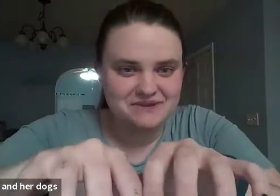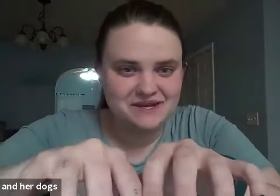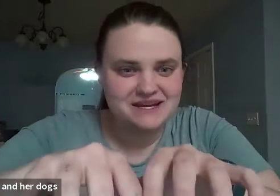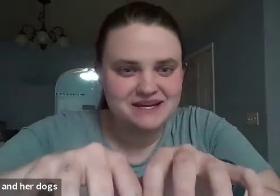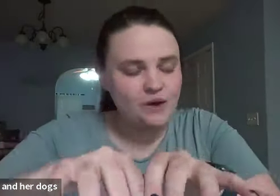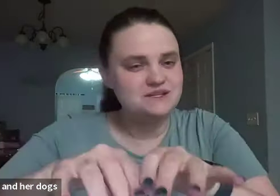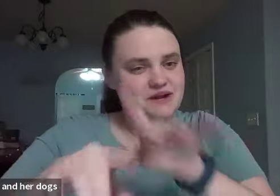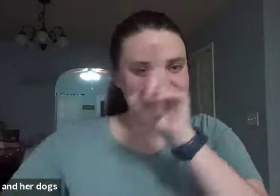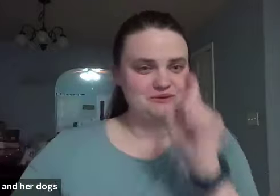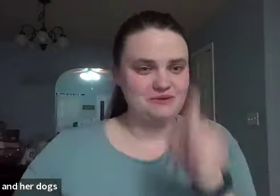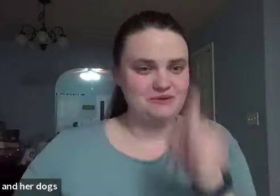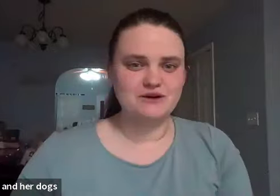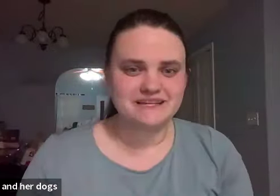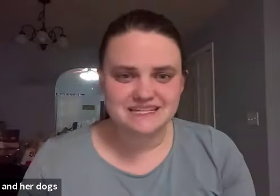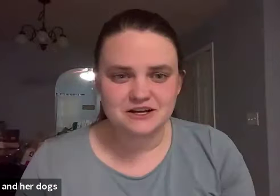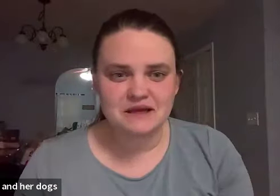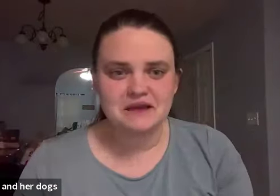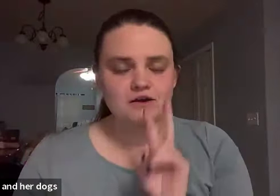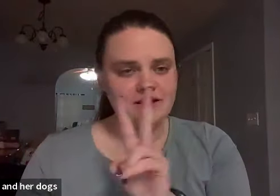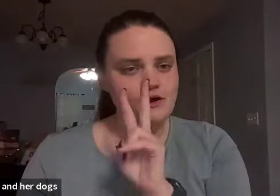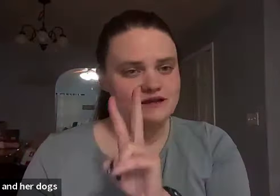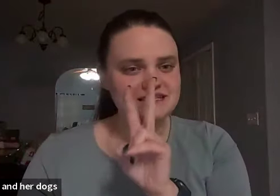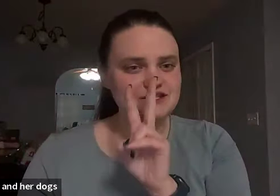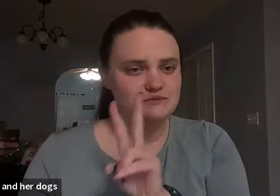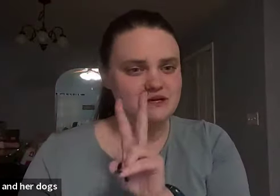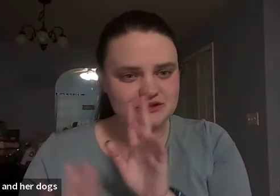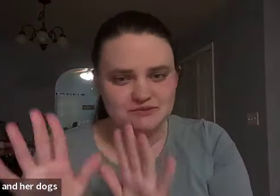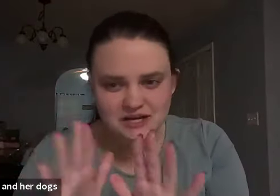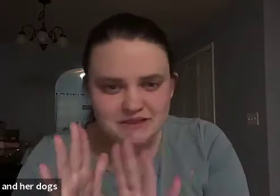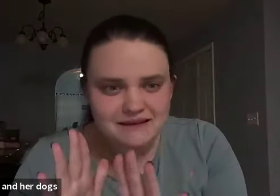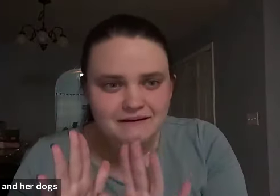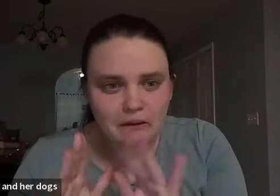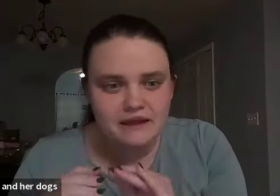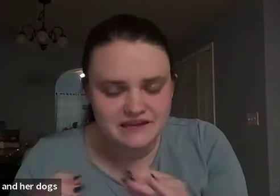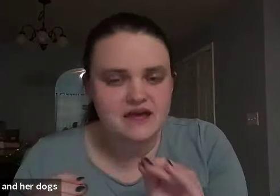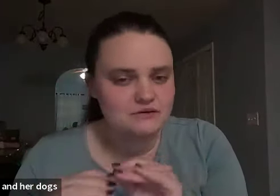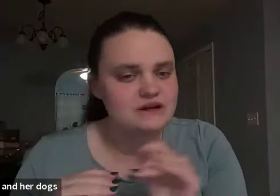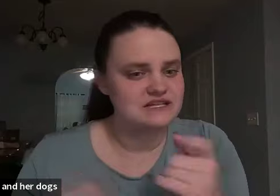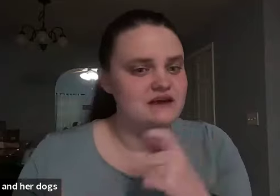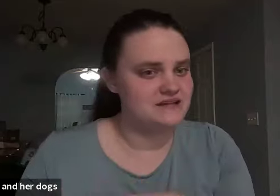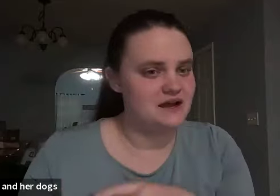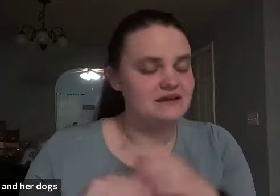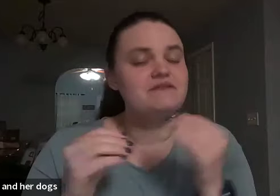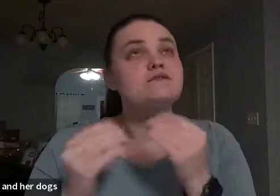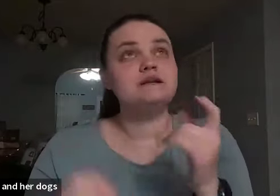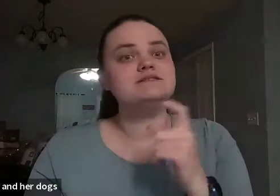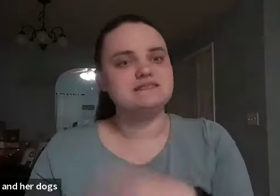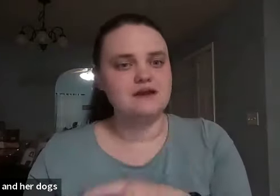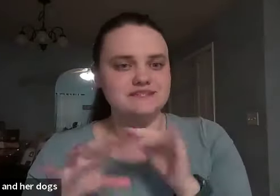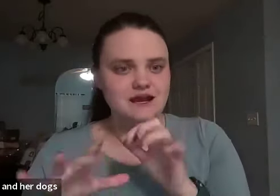type to know if someone has a question. So I'm like sitting here and I'm like, okay, I only can see two people. So I'm trying to be like, okay, give everyone else time to